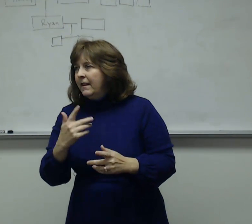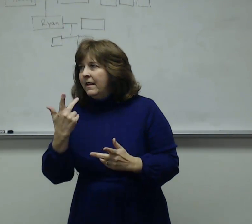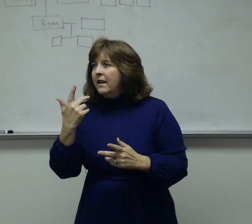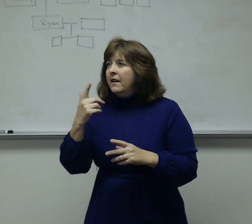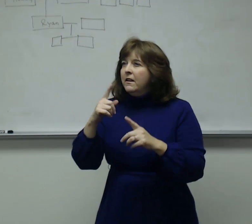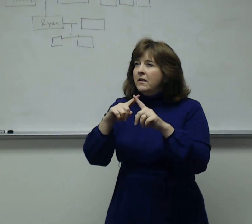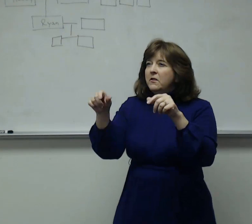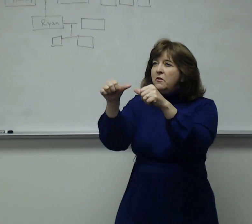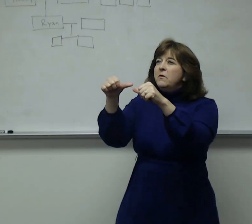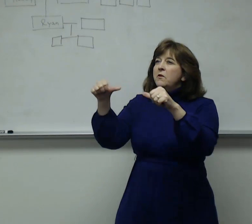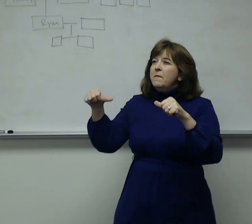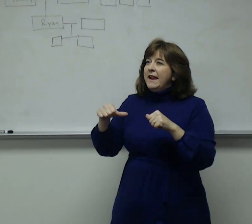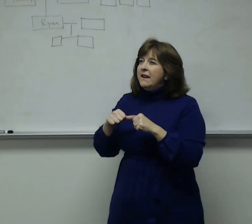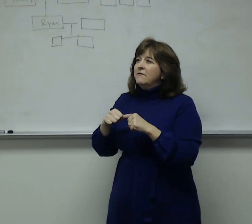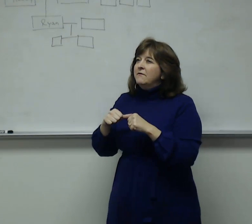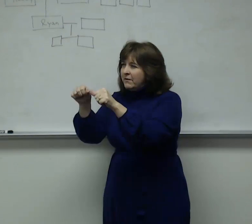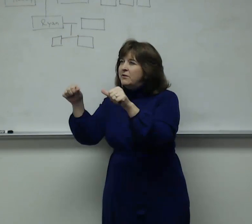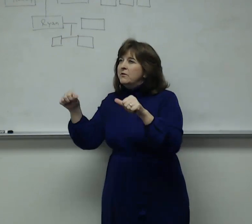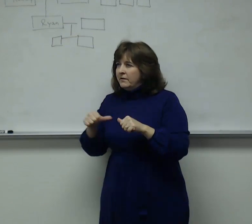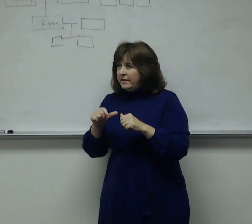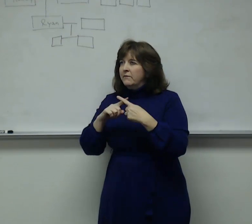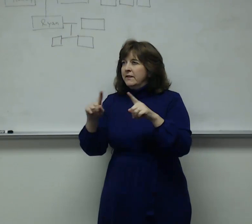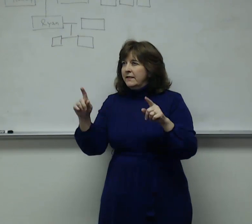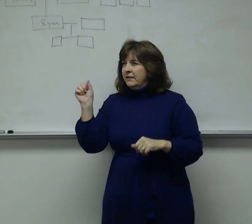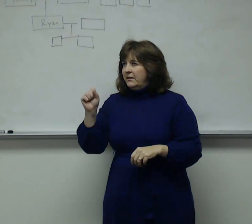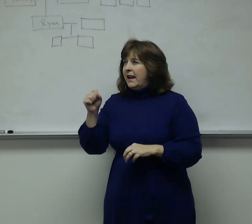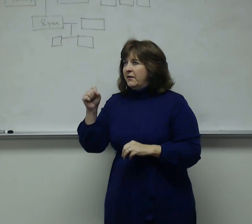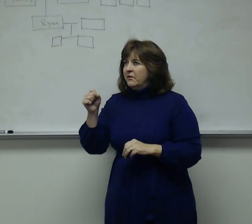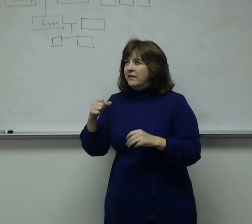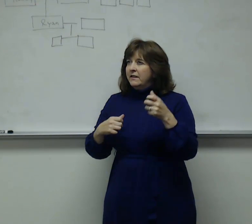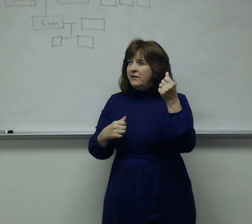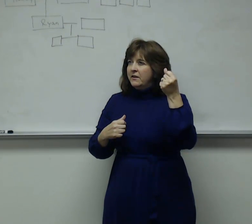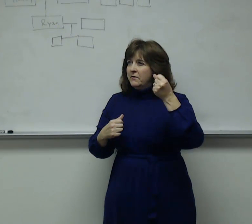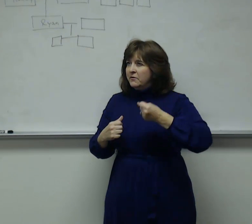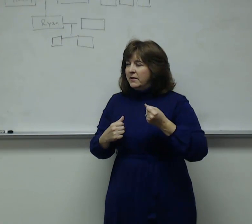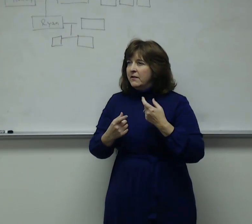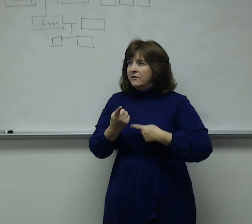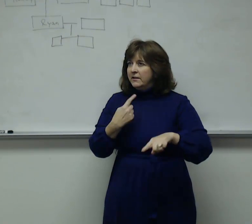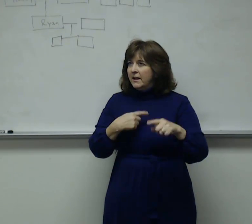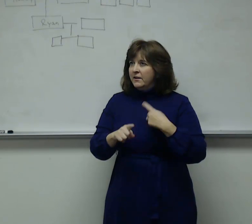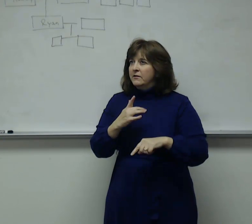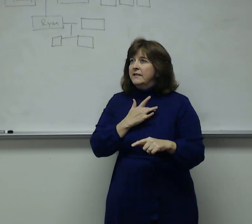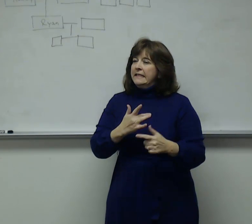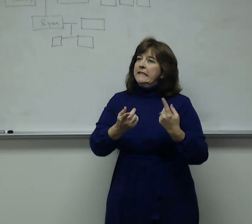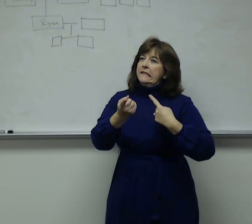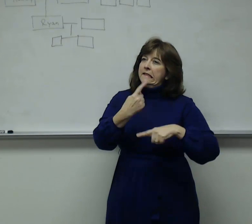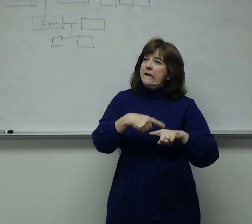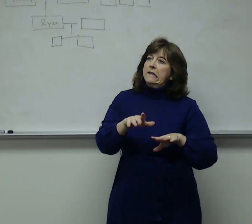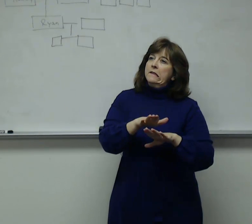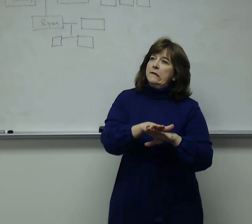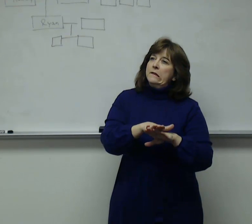to You may have some regional Southern. differences. Yeah, you're gonna, your southern signers tend to sign